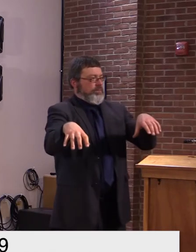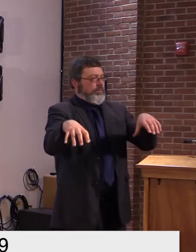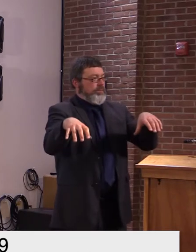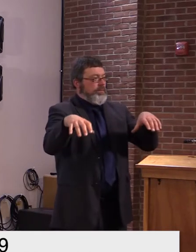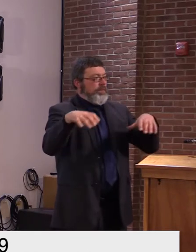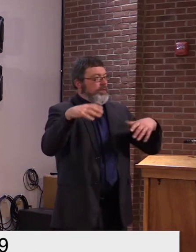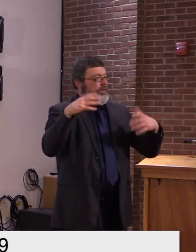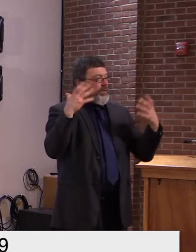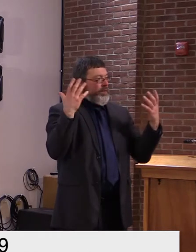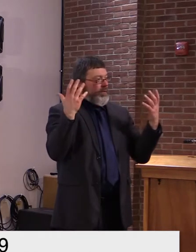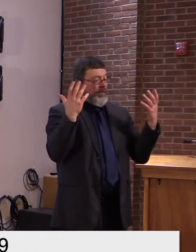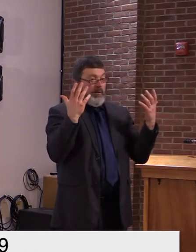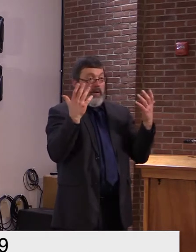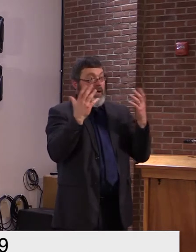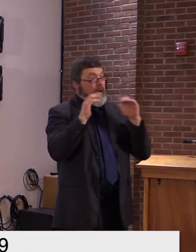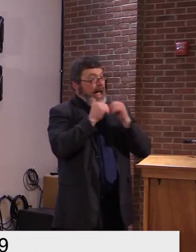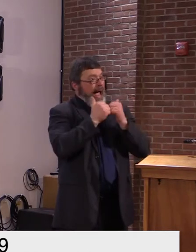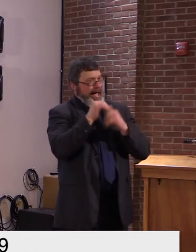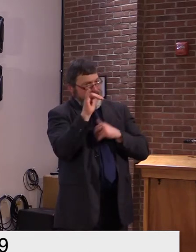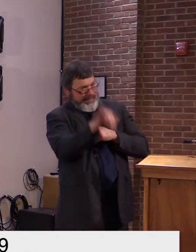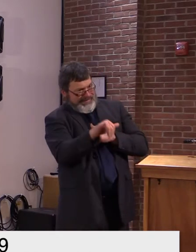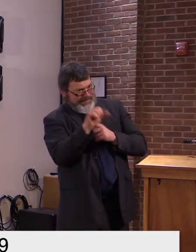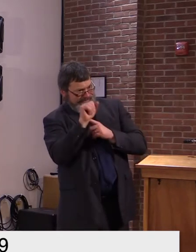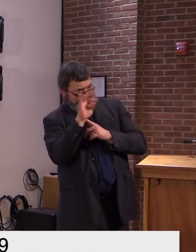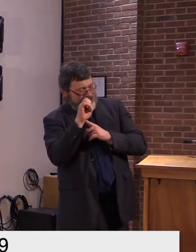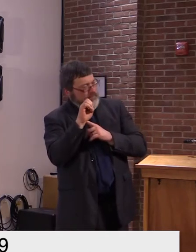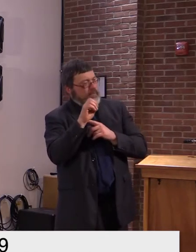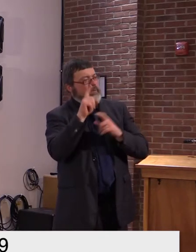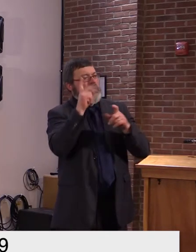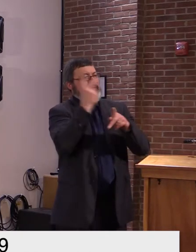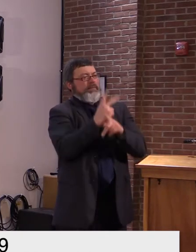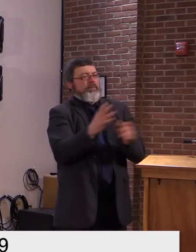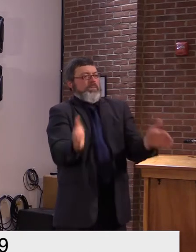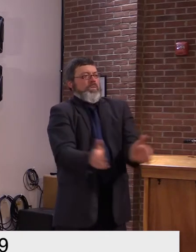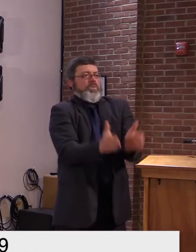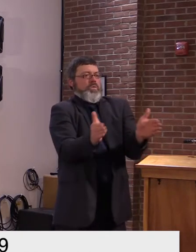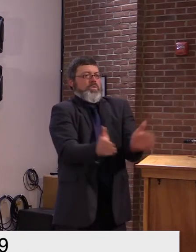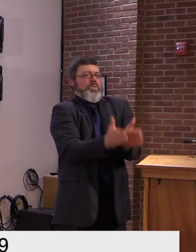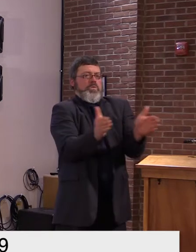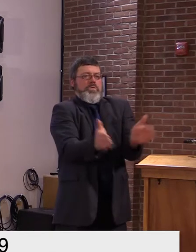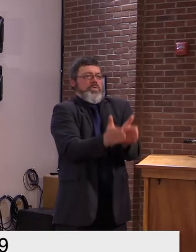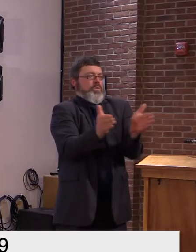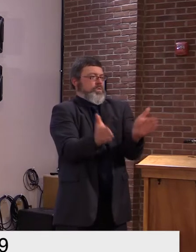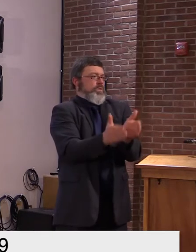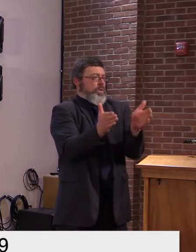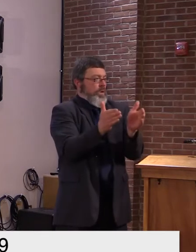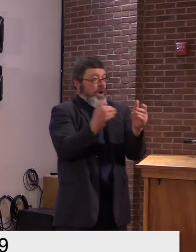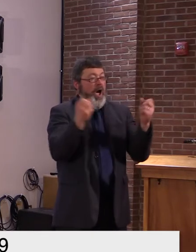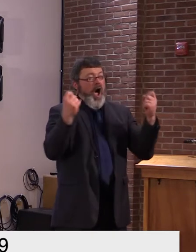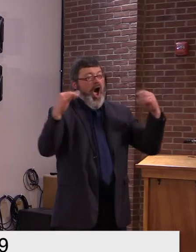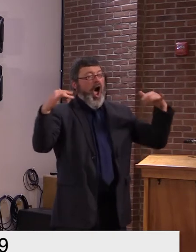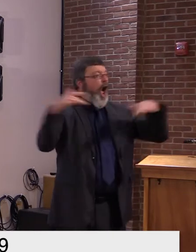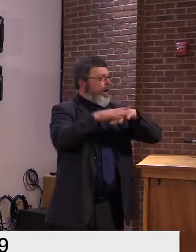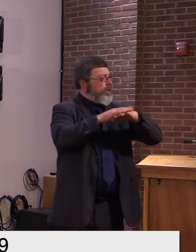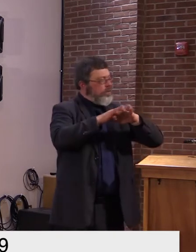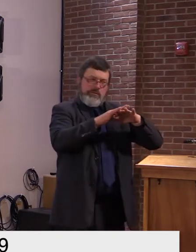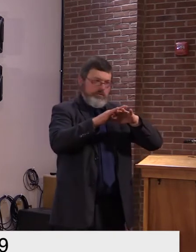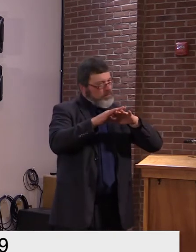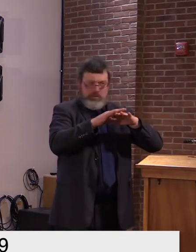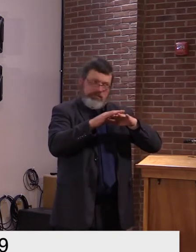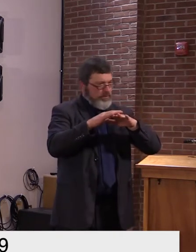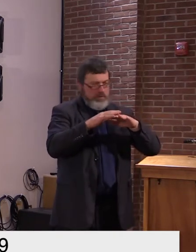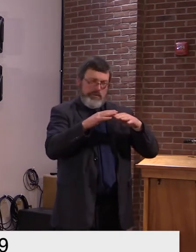possible. Wear masks. Try to avoid eating and drinking when you can, as the data